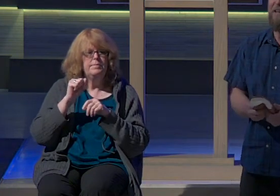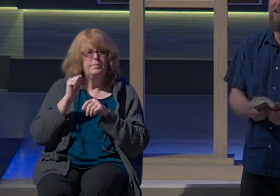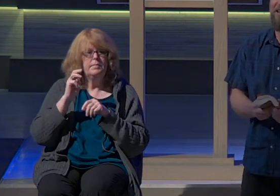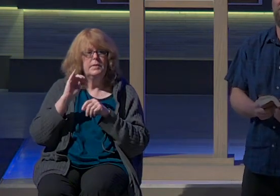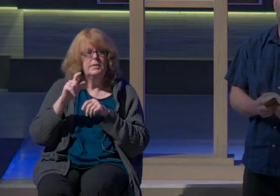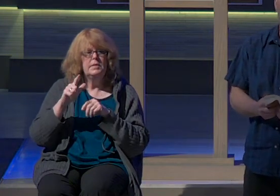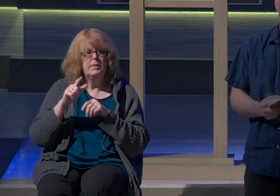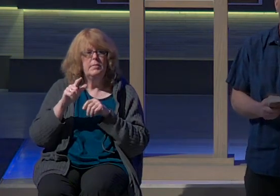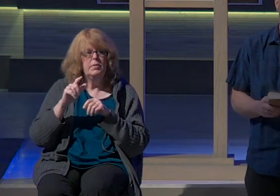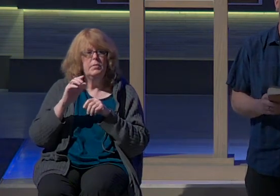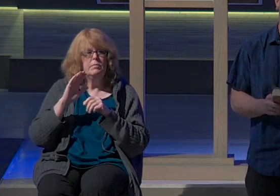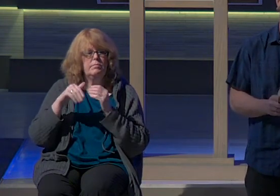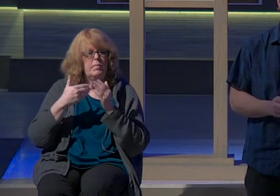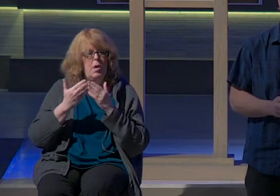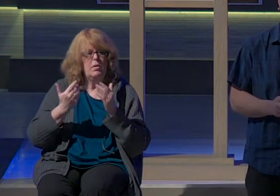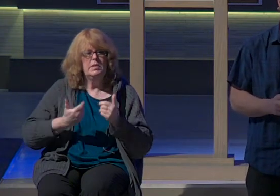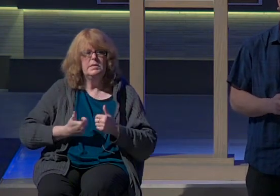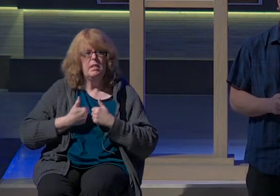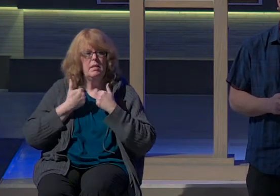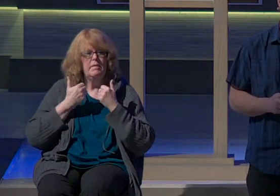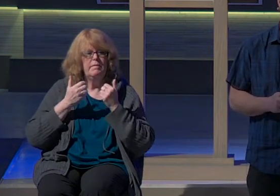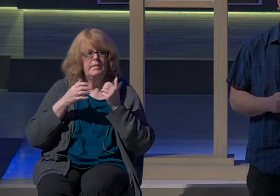does that his whole life long.